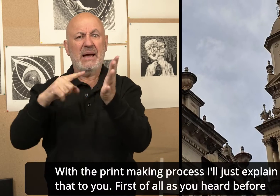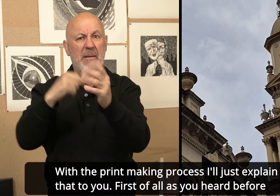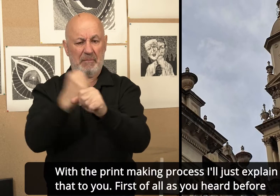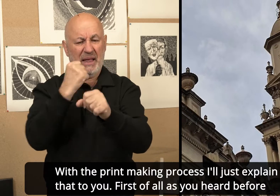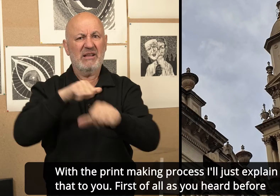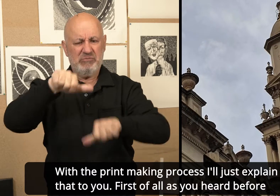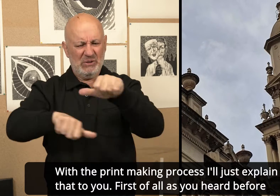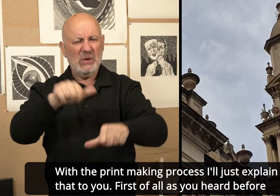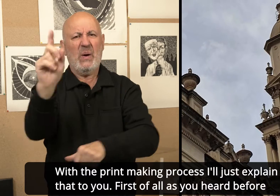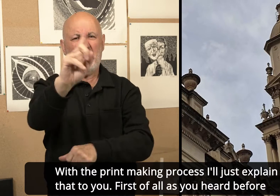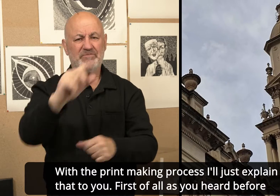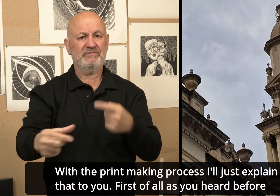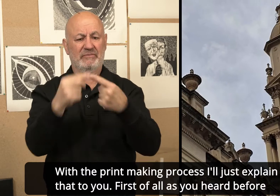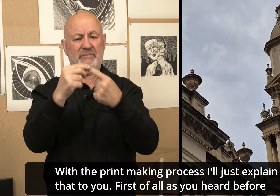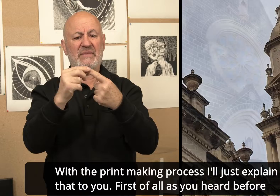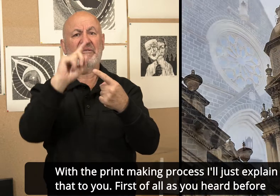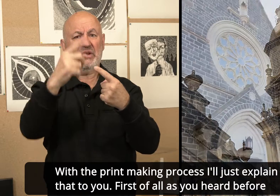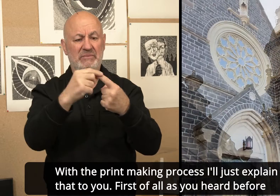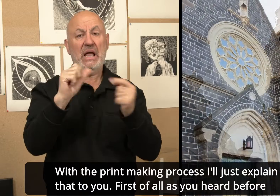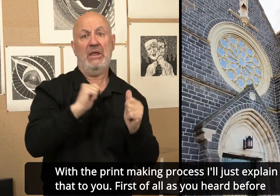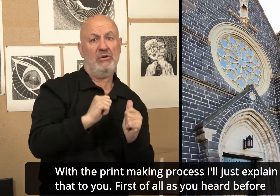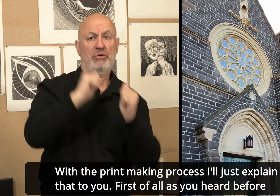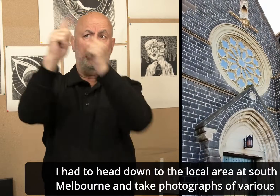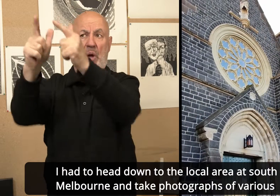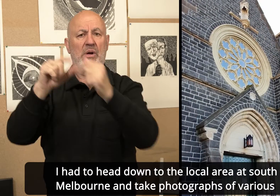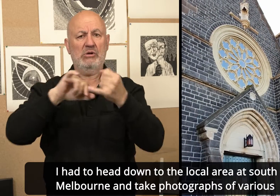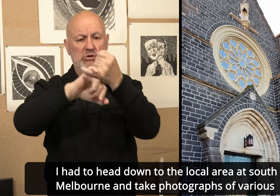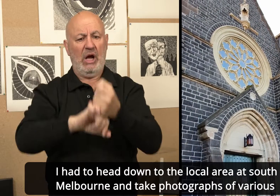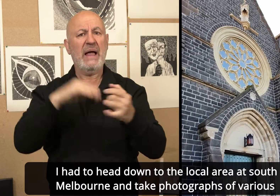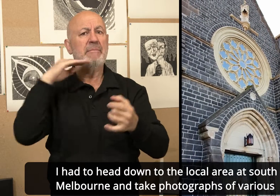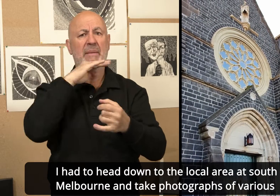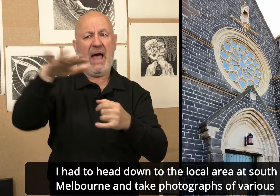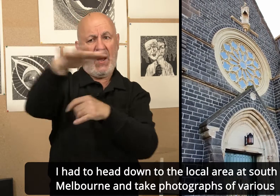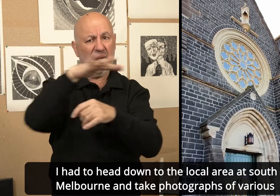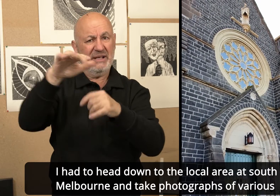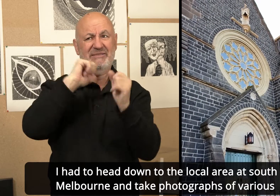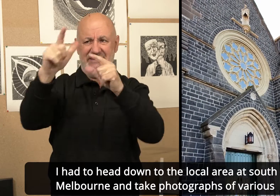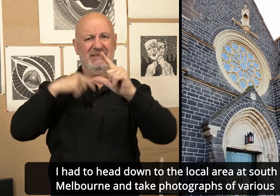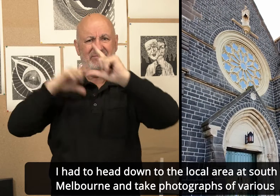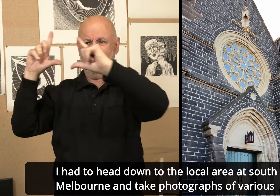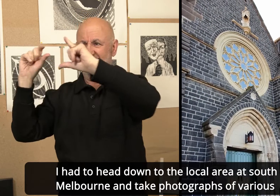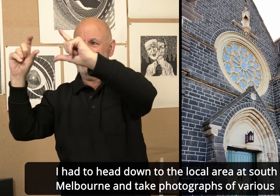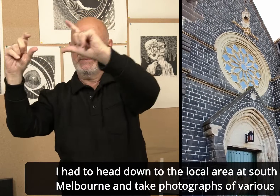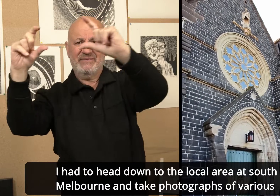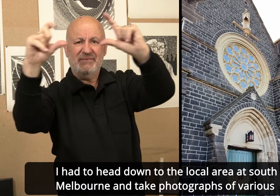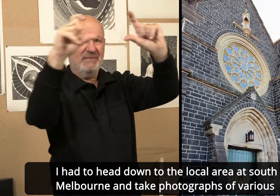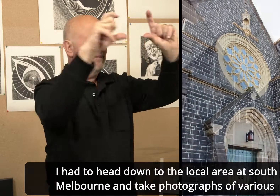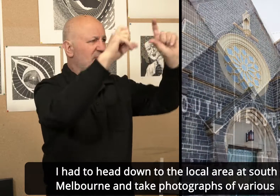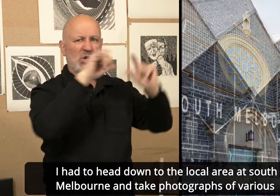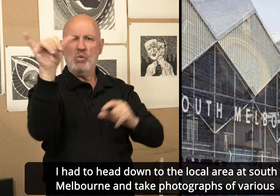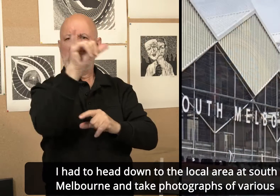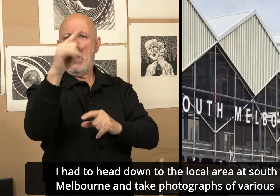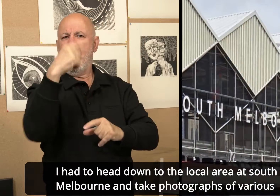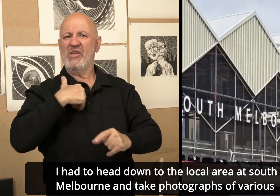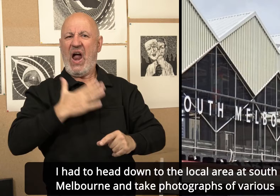With the printmaking process, I'll just explain that to you. So first of all, as you heard before, I had to head down to the local area at